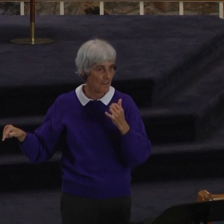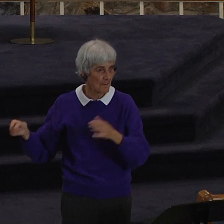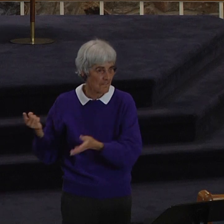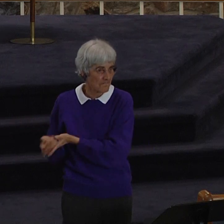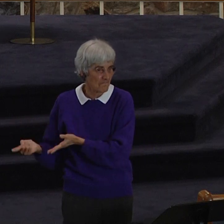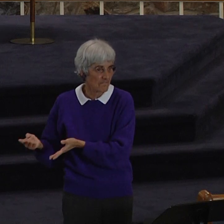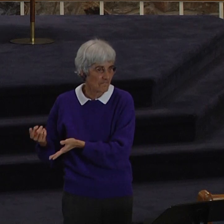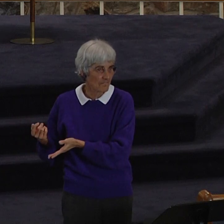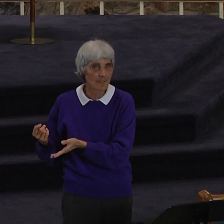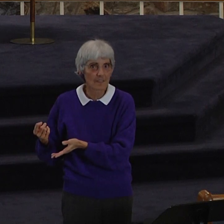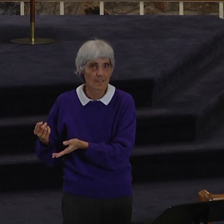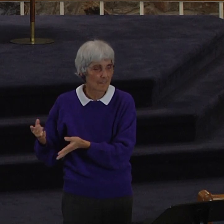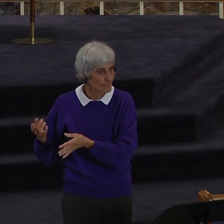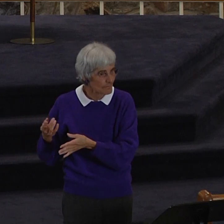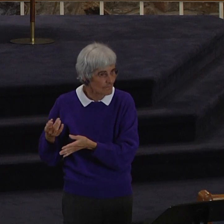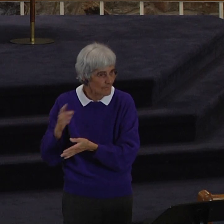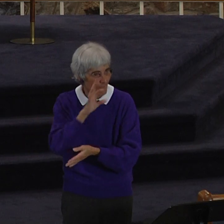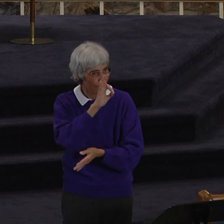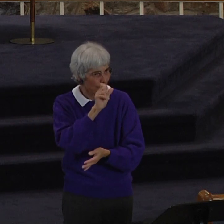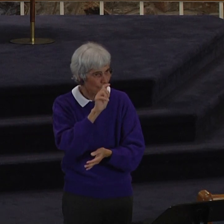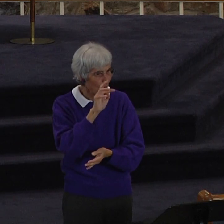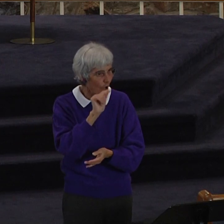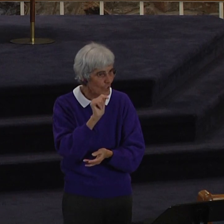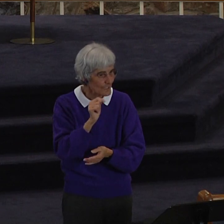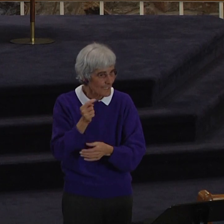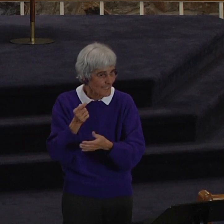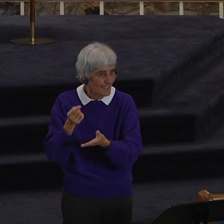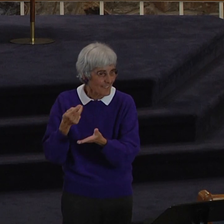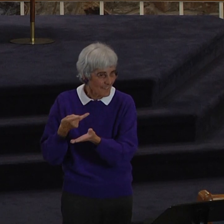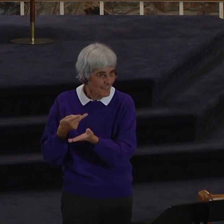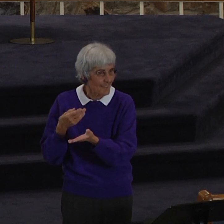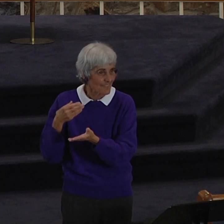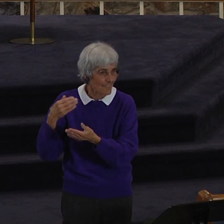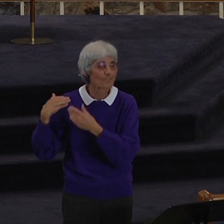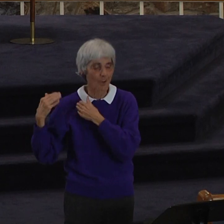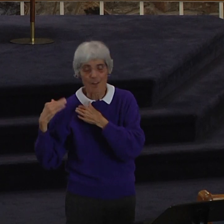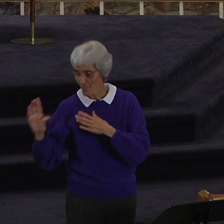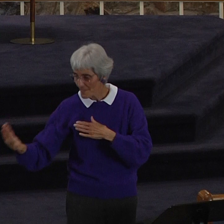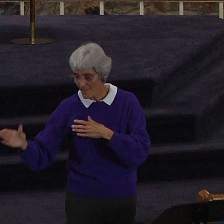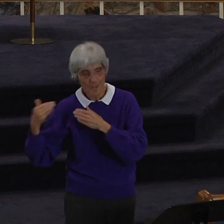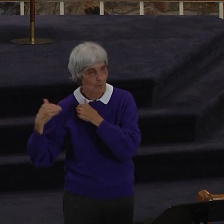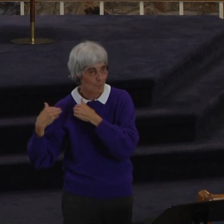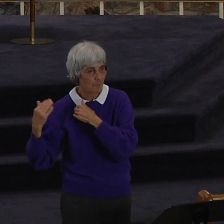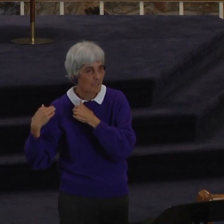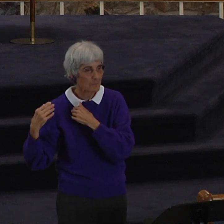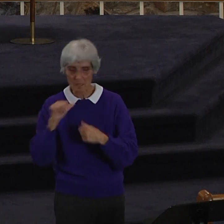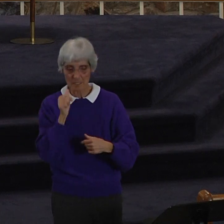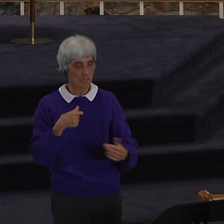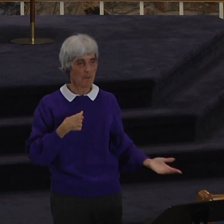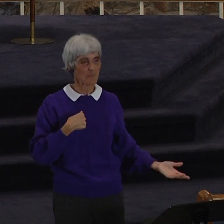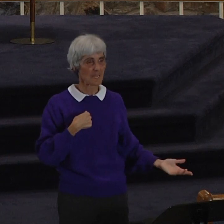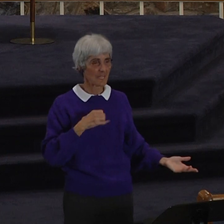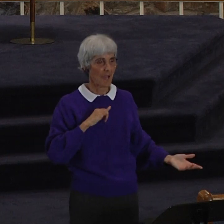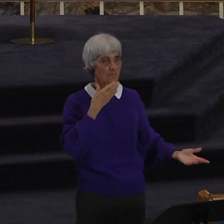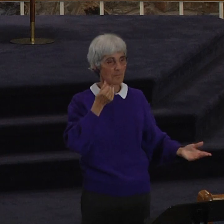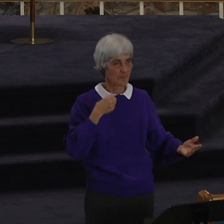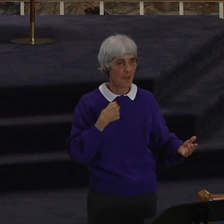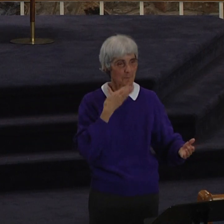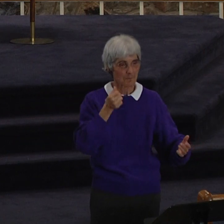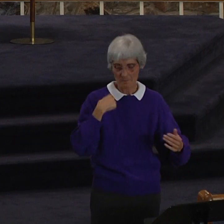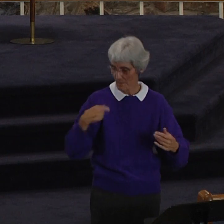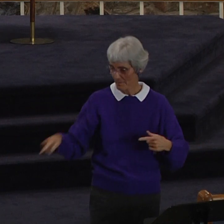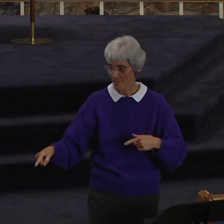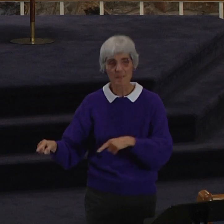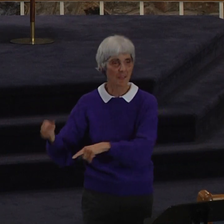I'm doing everything I need to do. And that self-centeredness plays out and is not a neutral